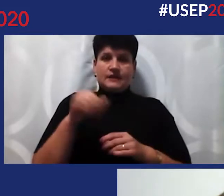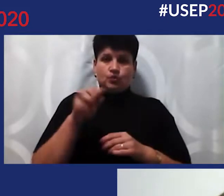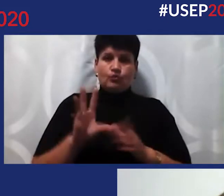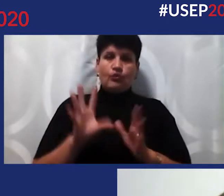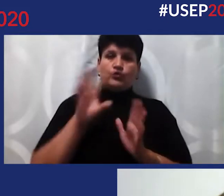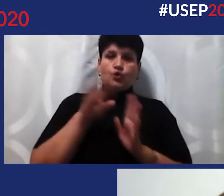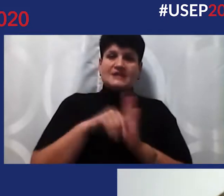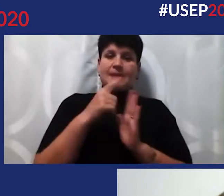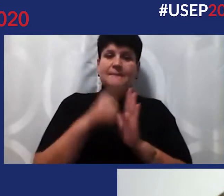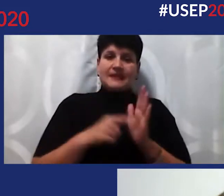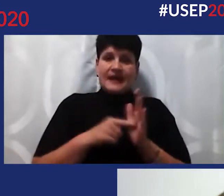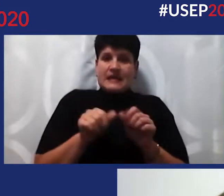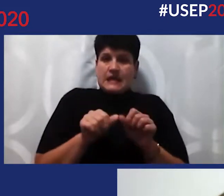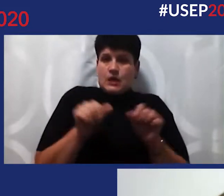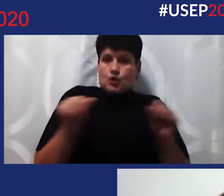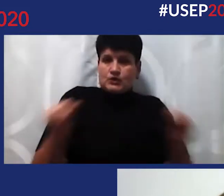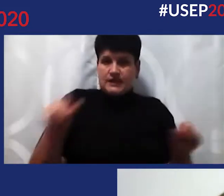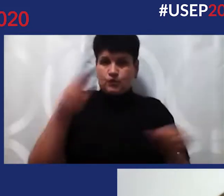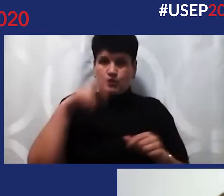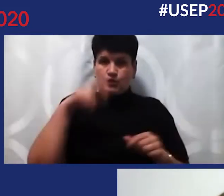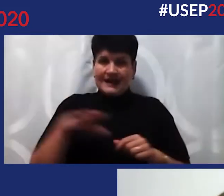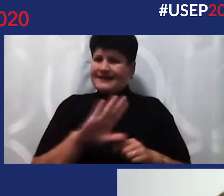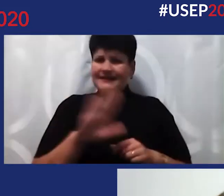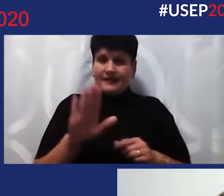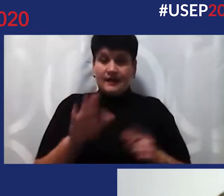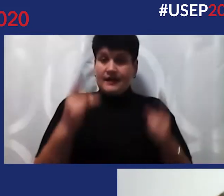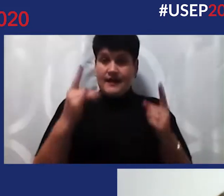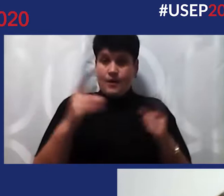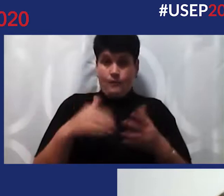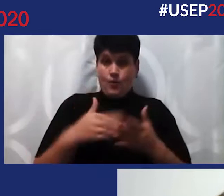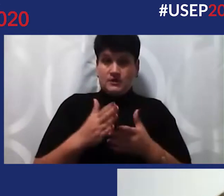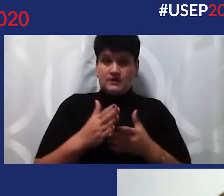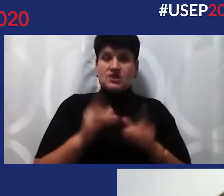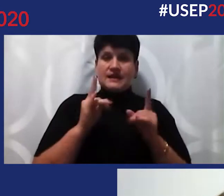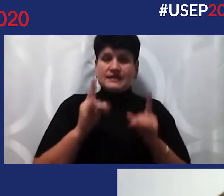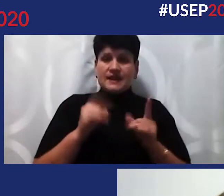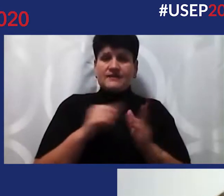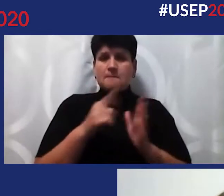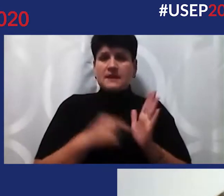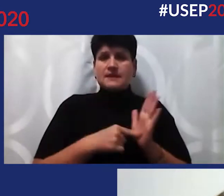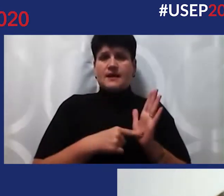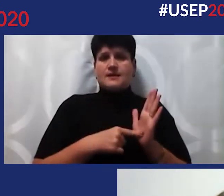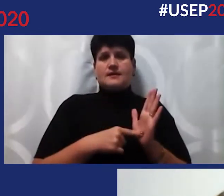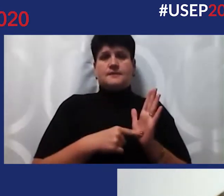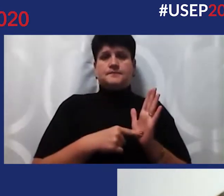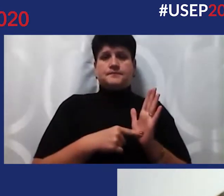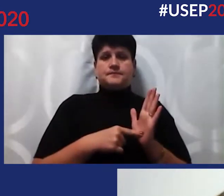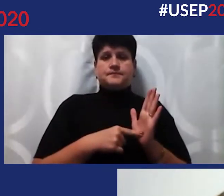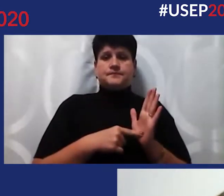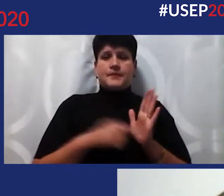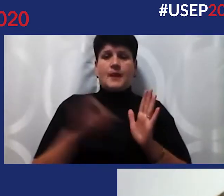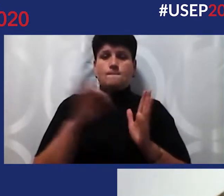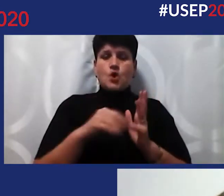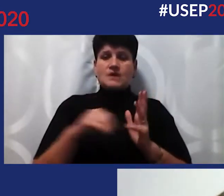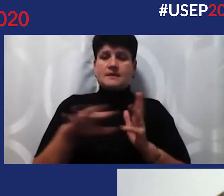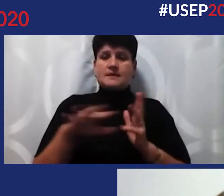start discussing at the referendum the issues that divide the country, not even of a geopolitical nature,